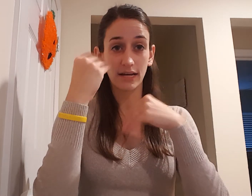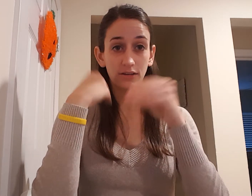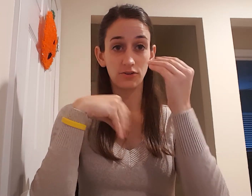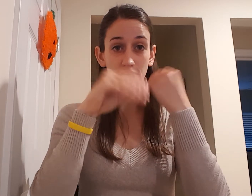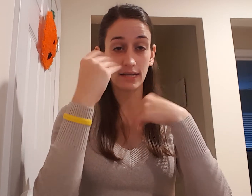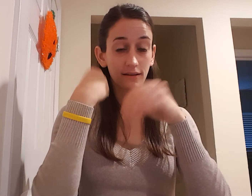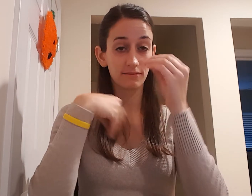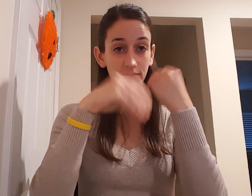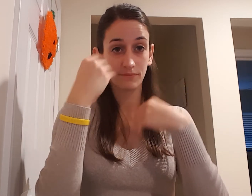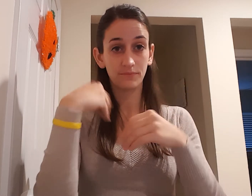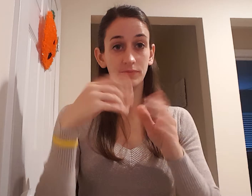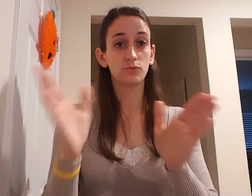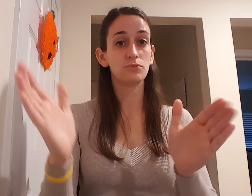dining, you're eating, room.